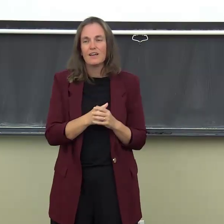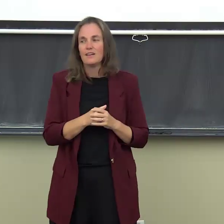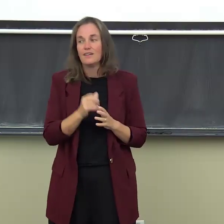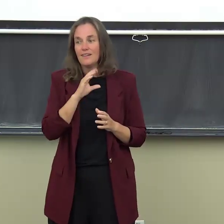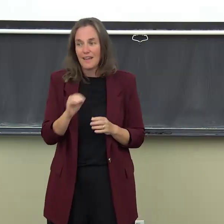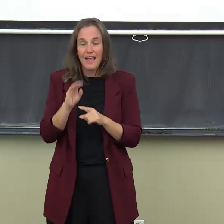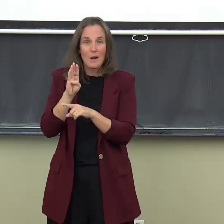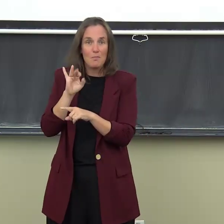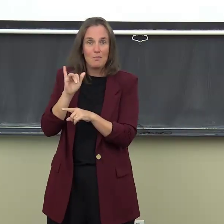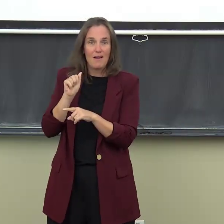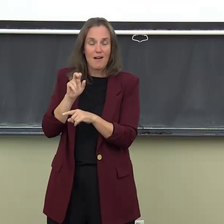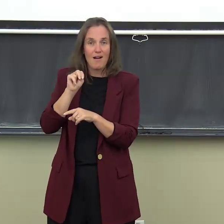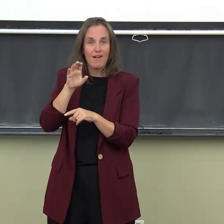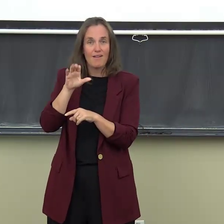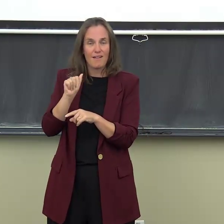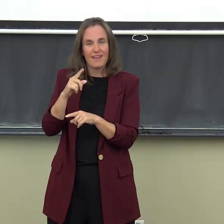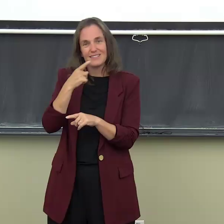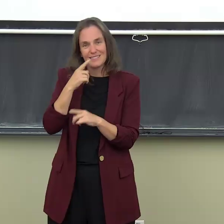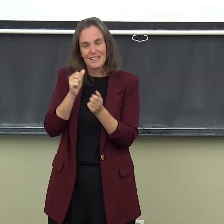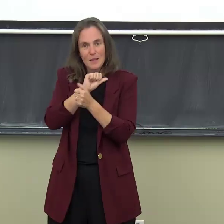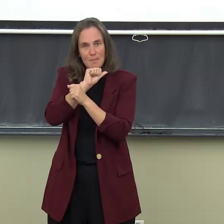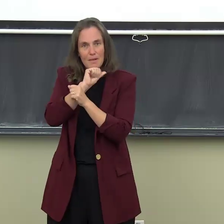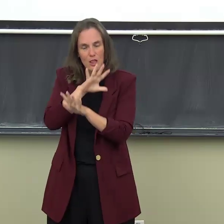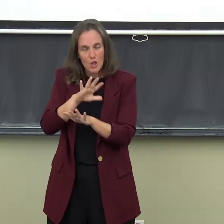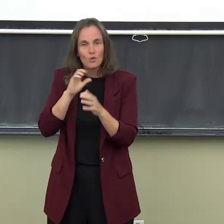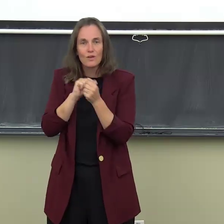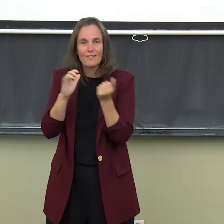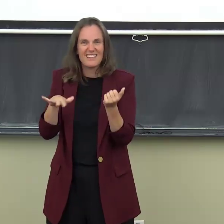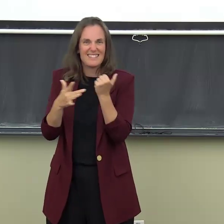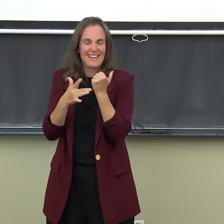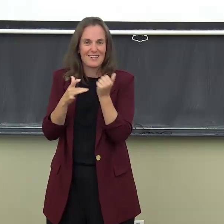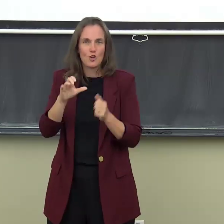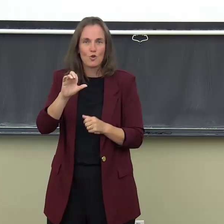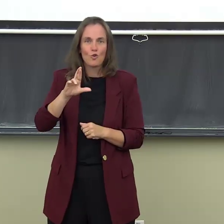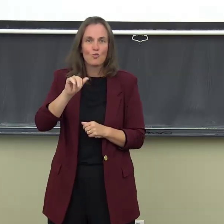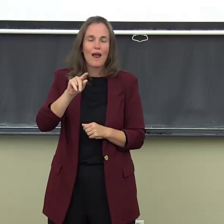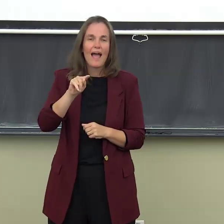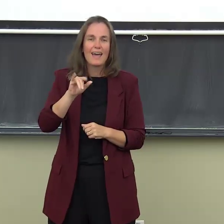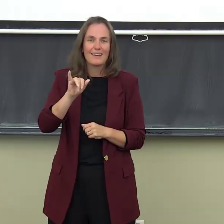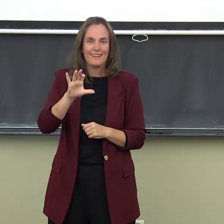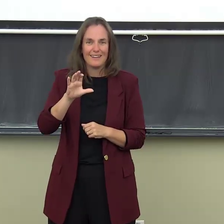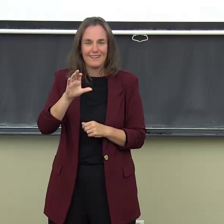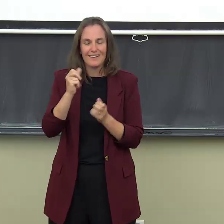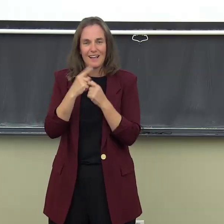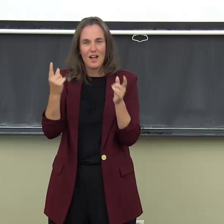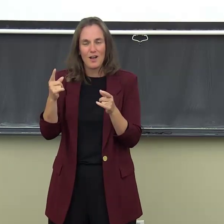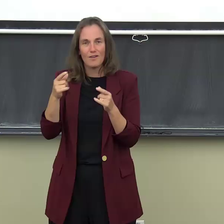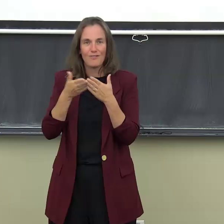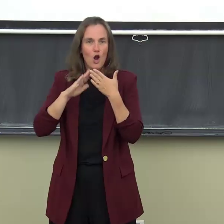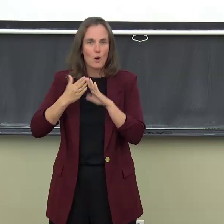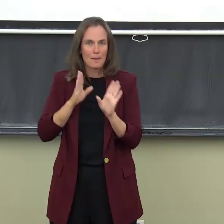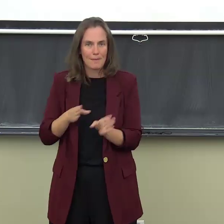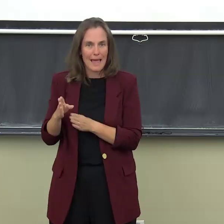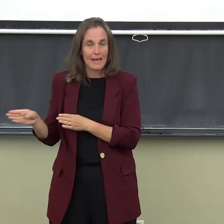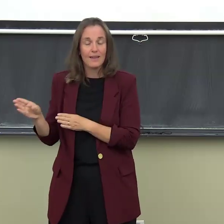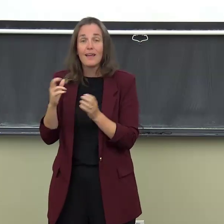Bianca's talking about the polluted technocratic system of urban planning. And now we have the federal workers,